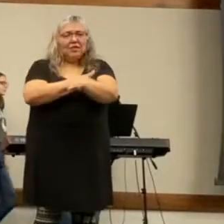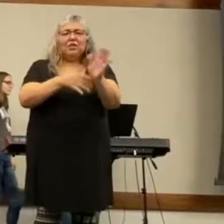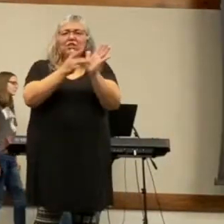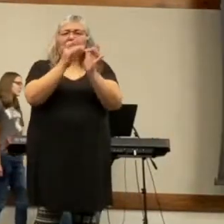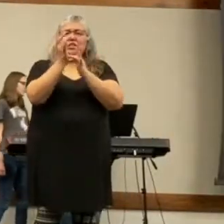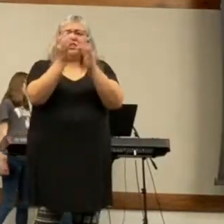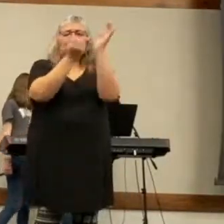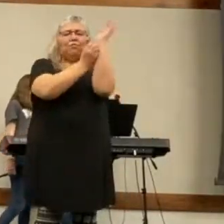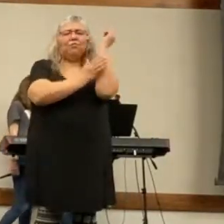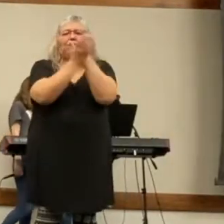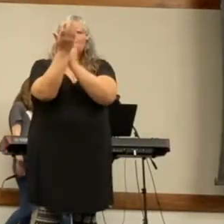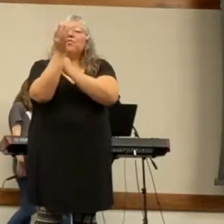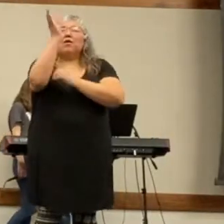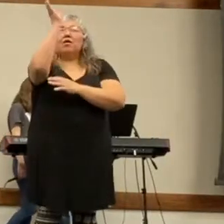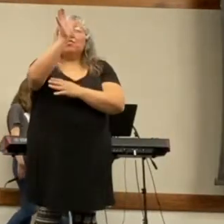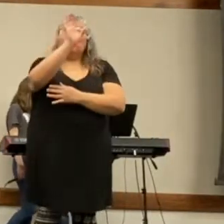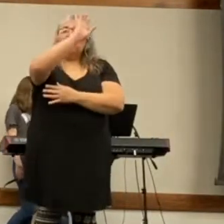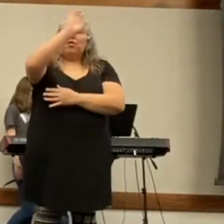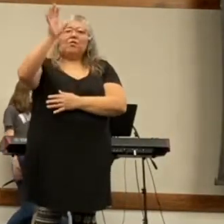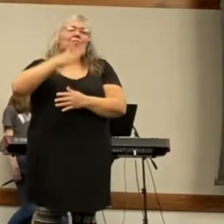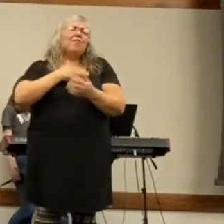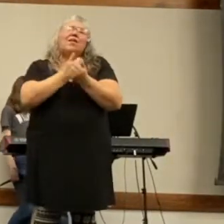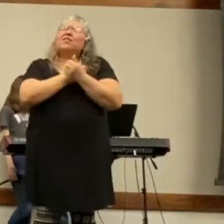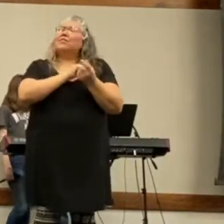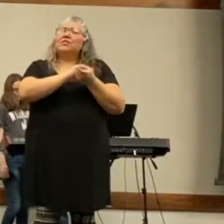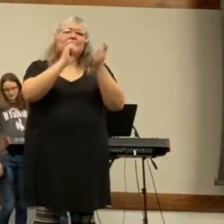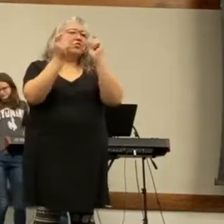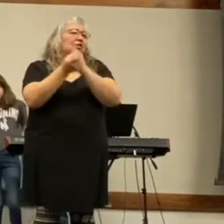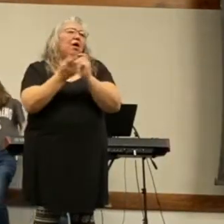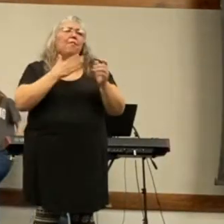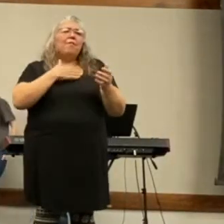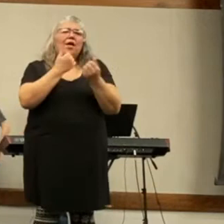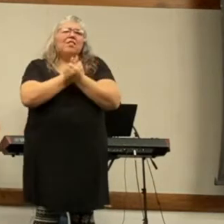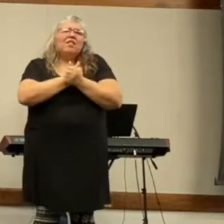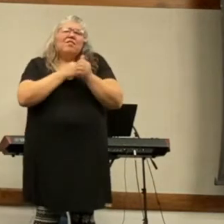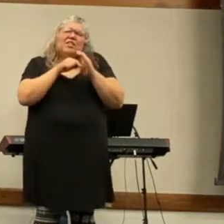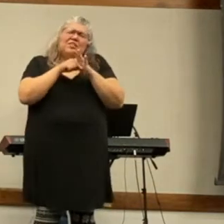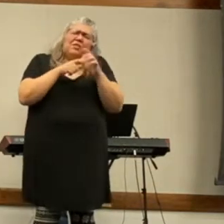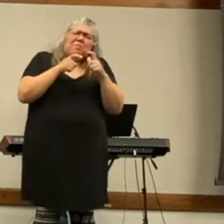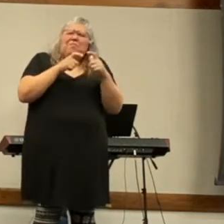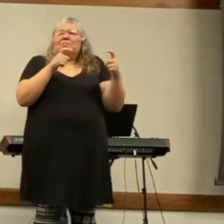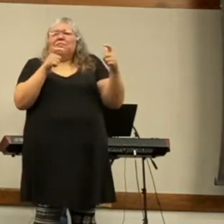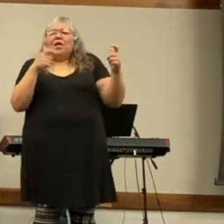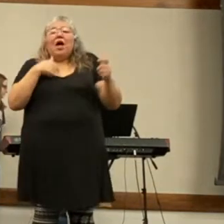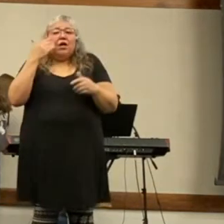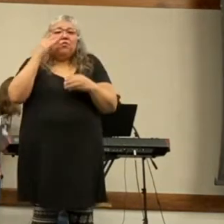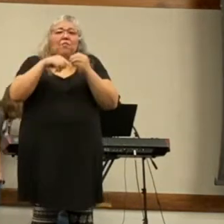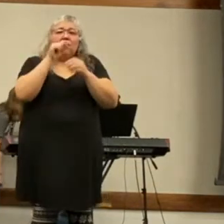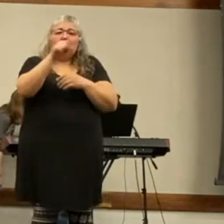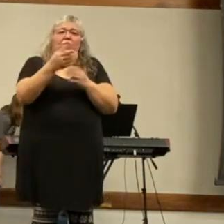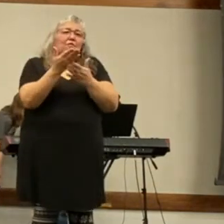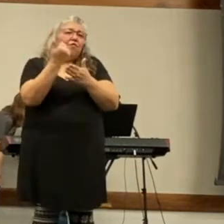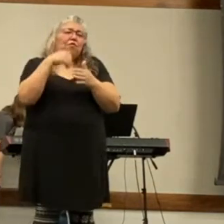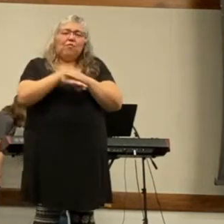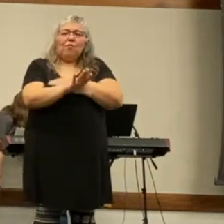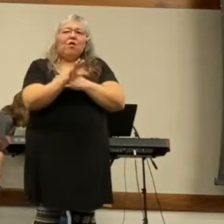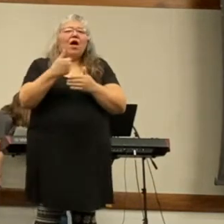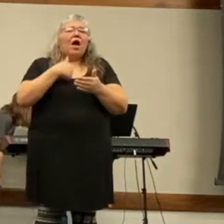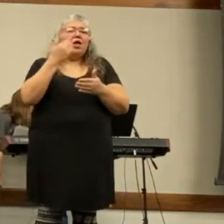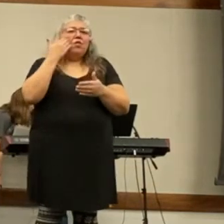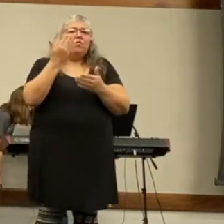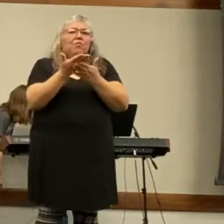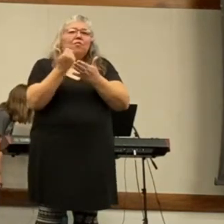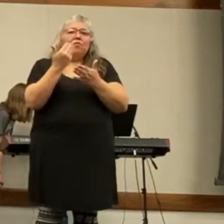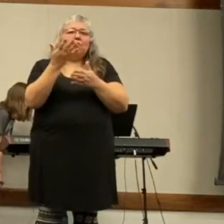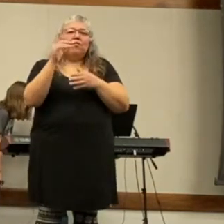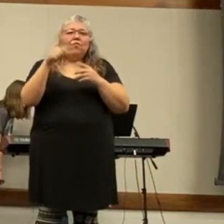cross, I don't change. My love hasn't changed. My love has grown deeper for you. I knew about you before you were born. I knew about you when